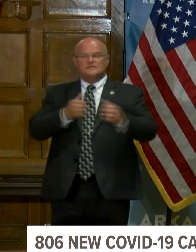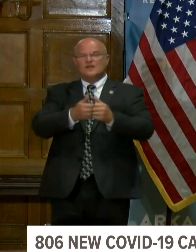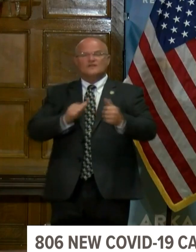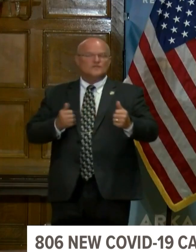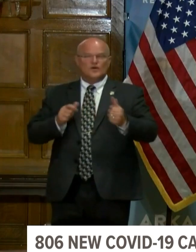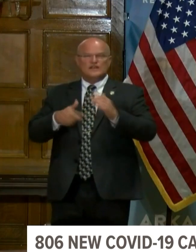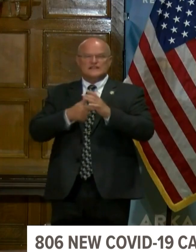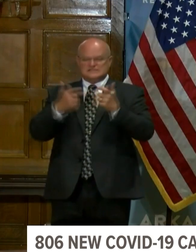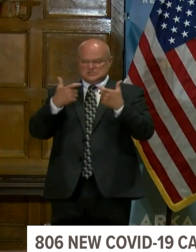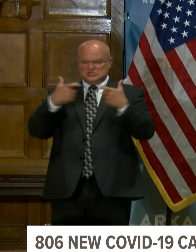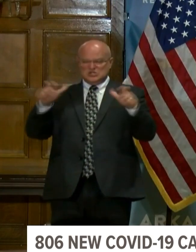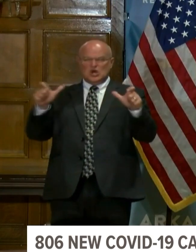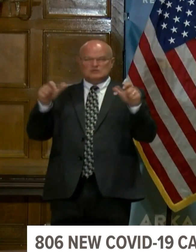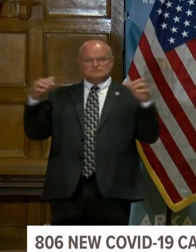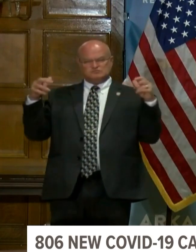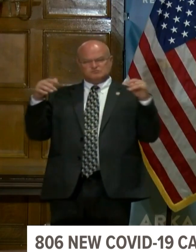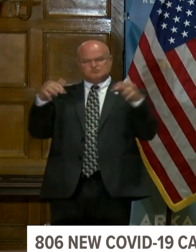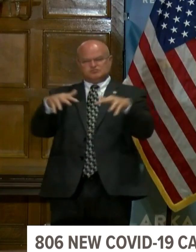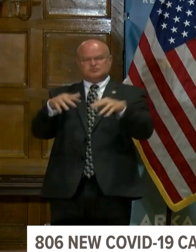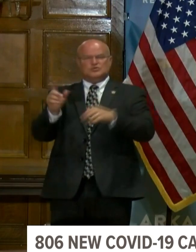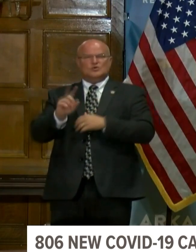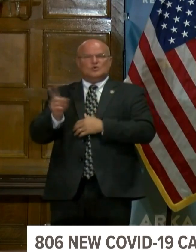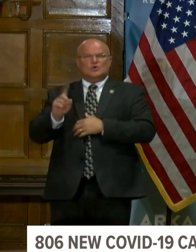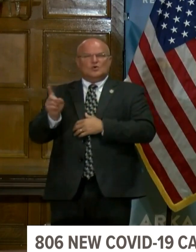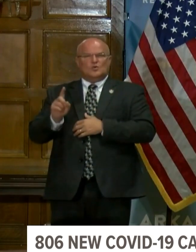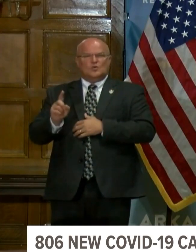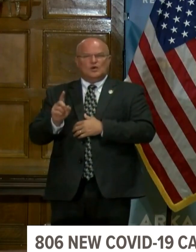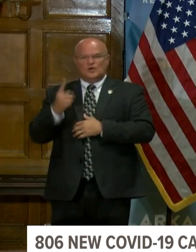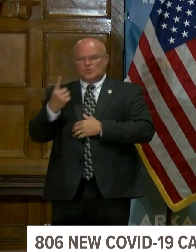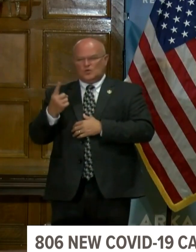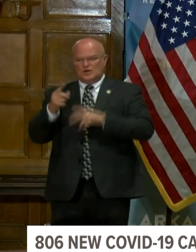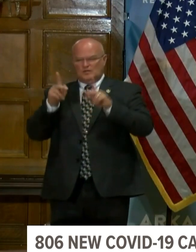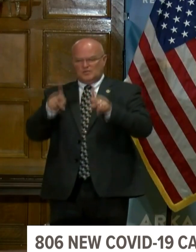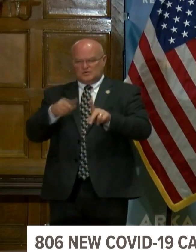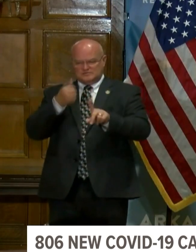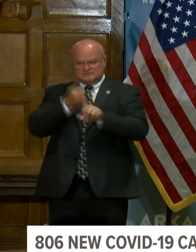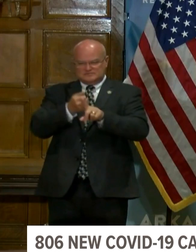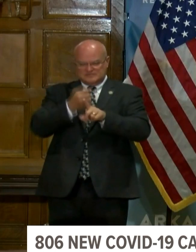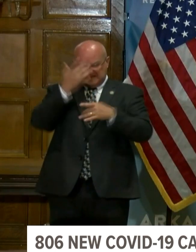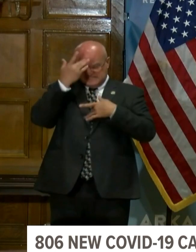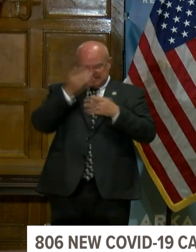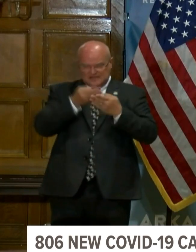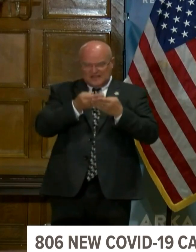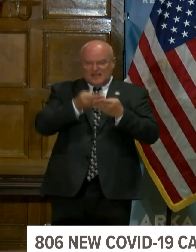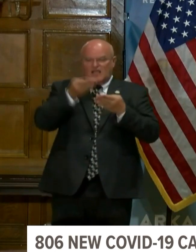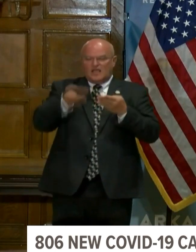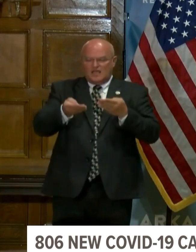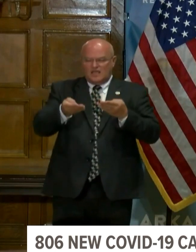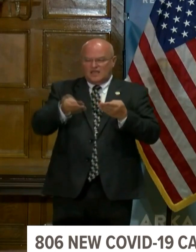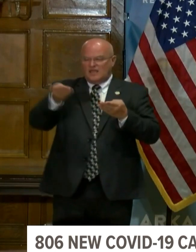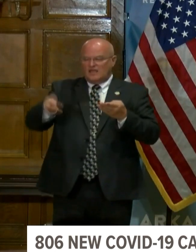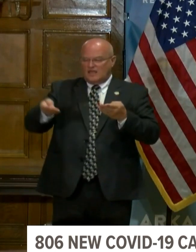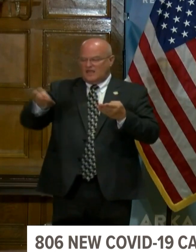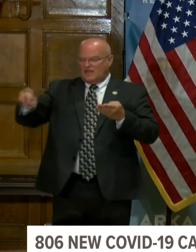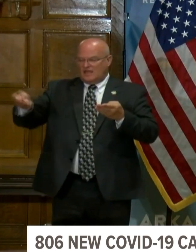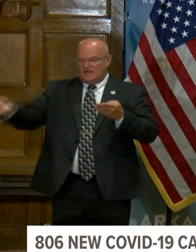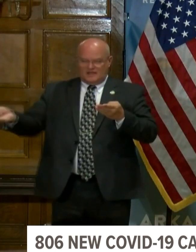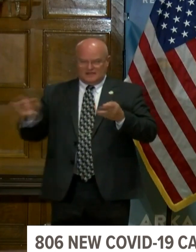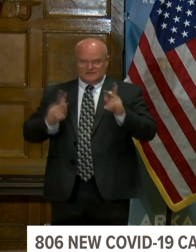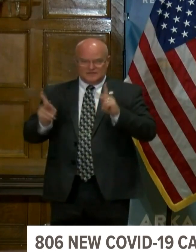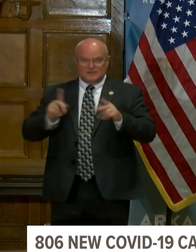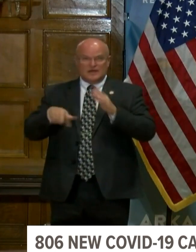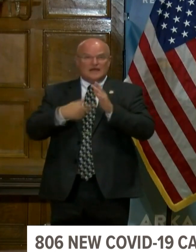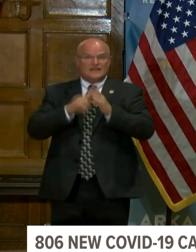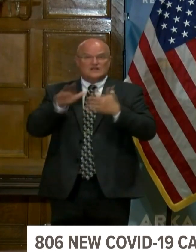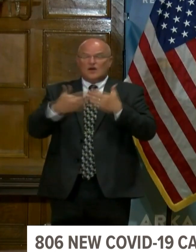avoiding these large gatherings where one infected individual could potentially transmit to multiple others.